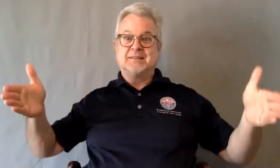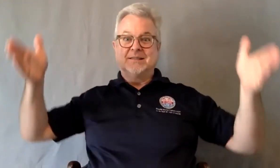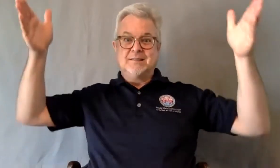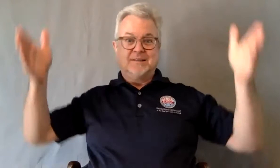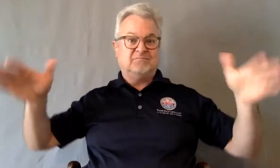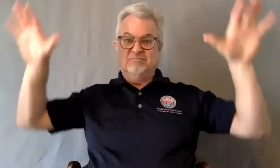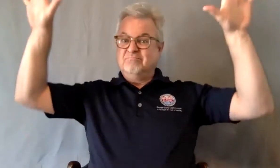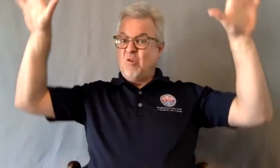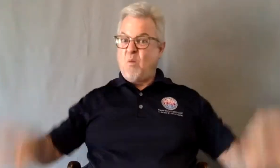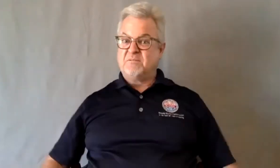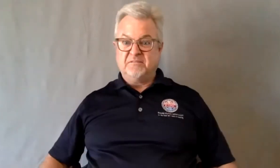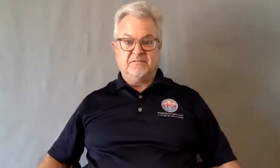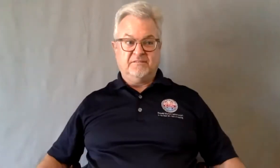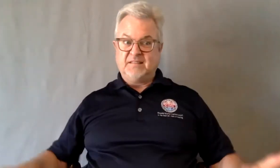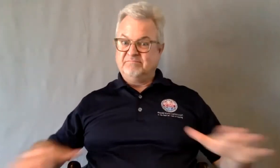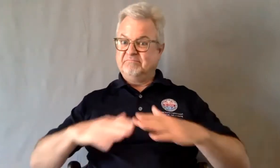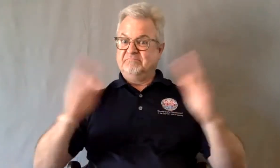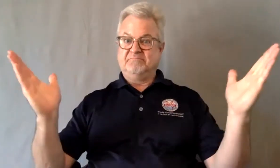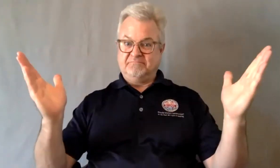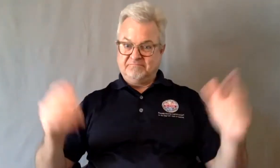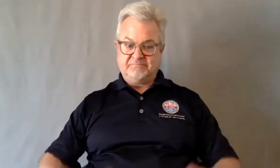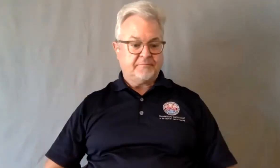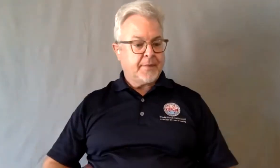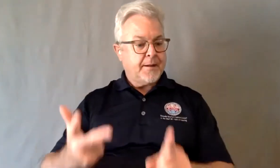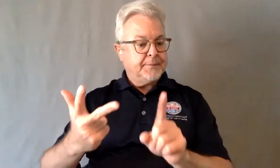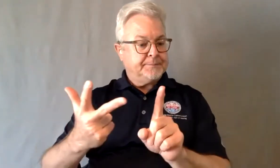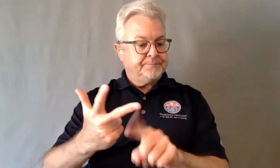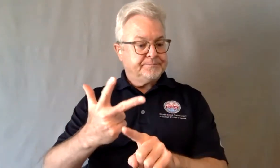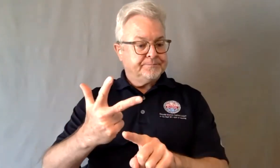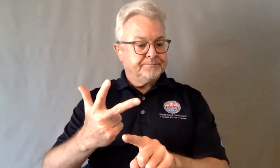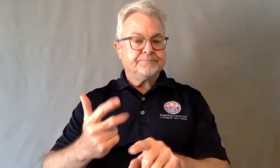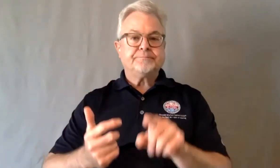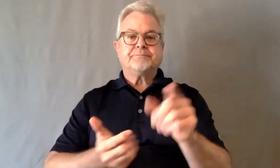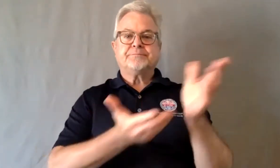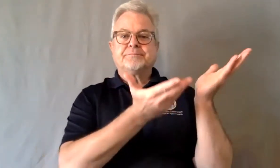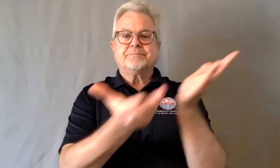drinking, the plexiglass will be removed. It's now open.